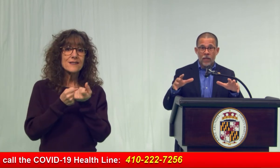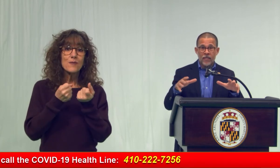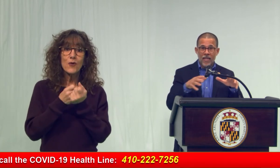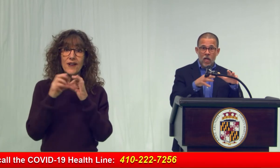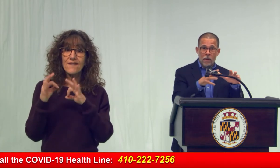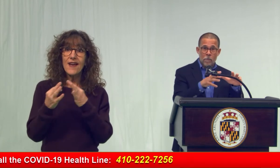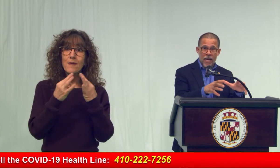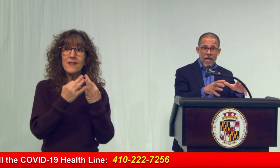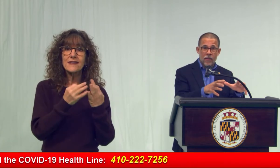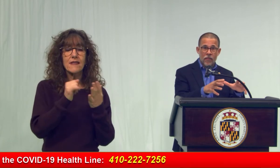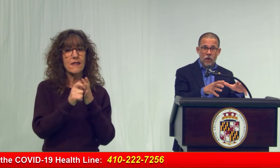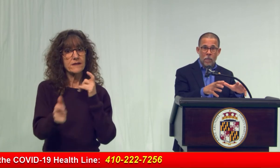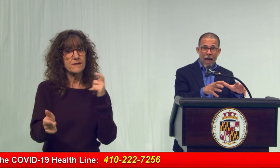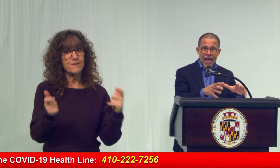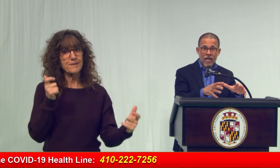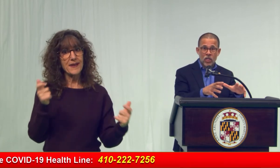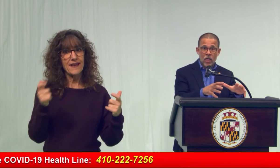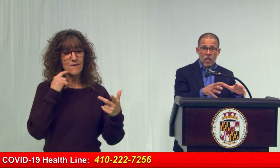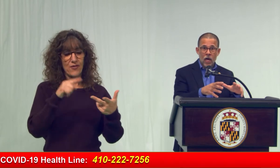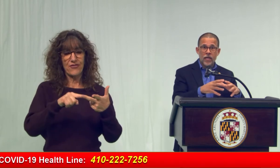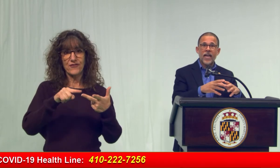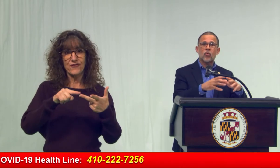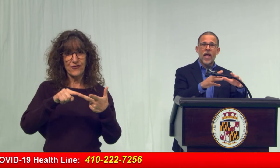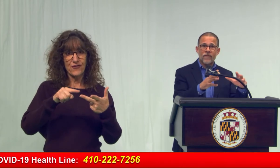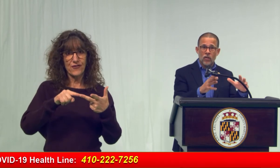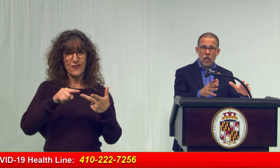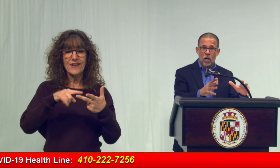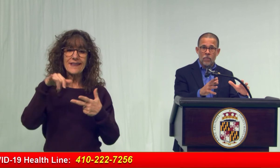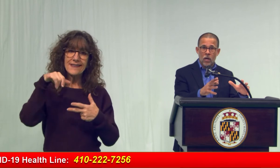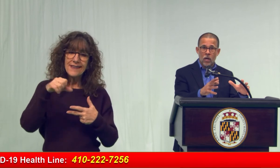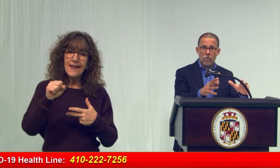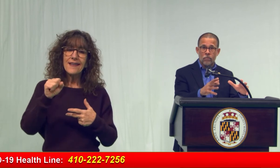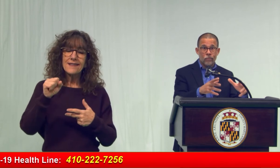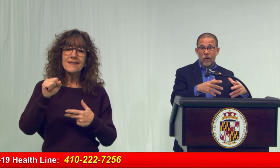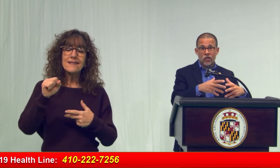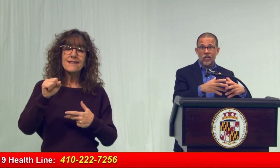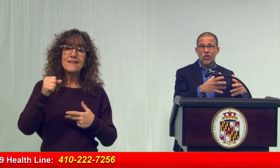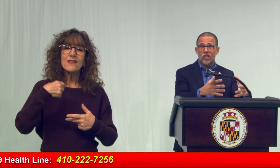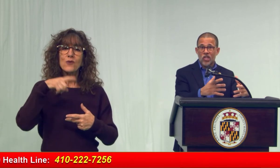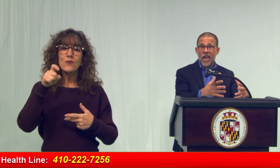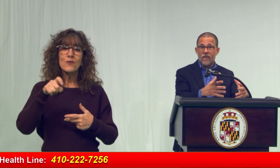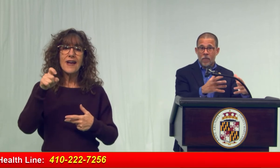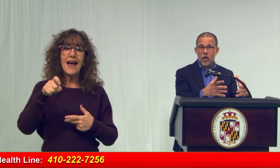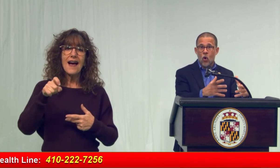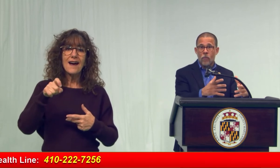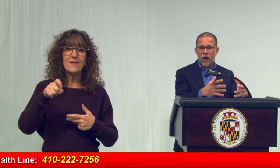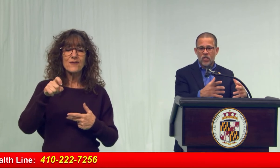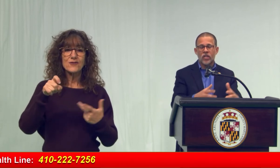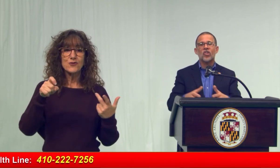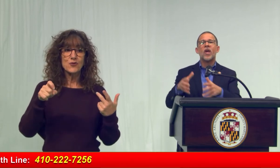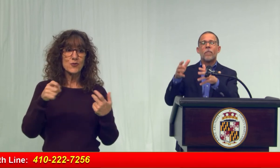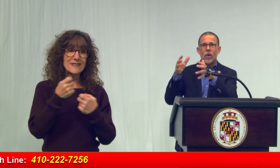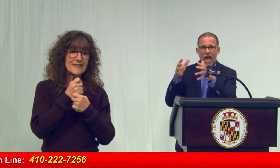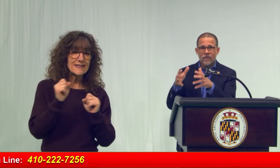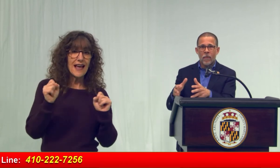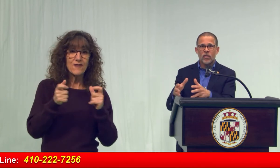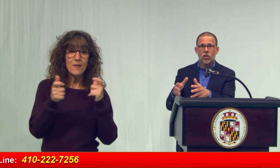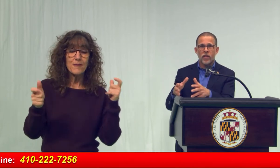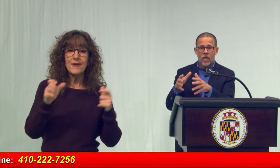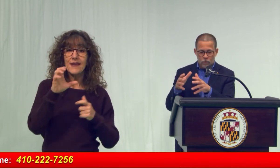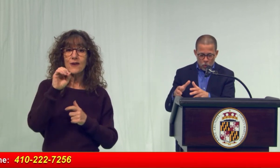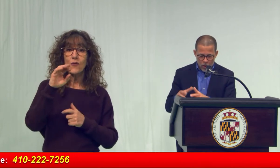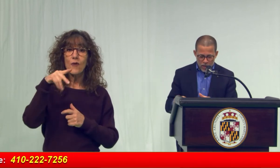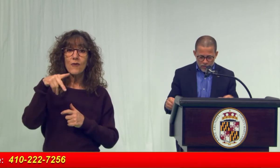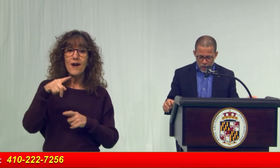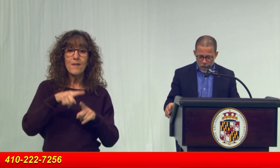supporting families, and that's going to be big in the third package. Yes, we have to essentially save big corporations, but we have to make